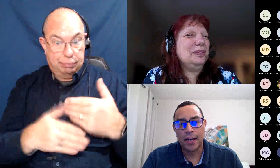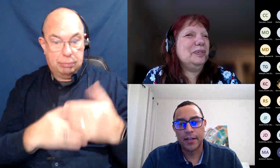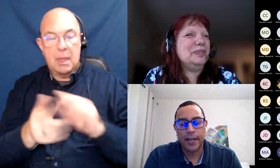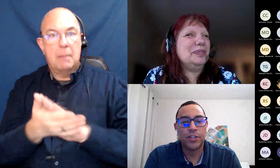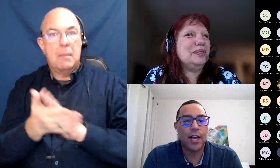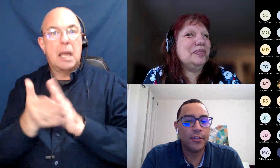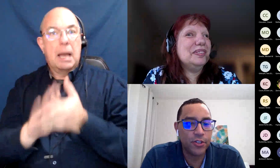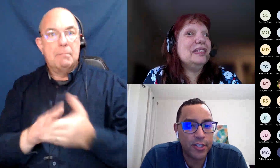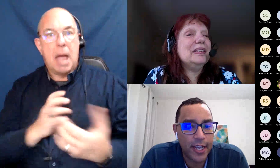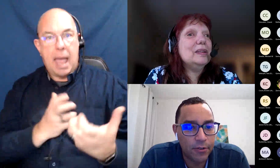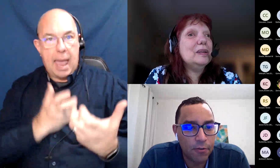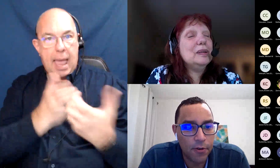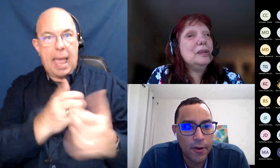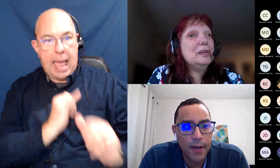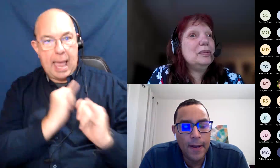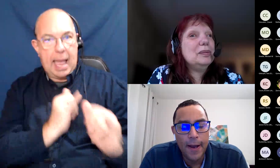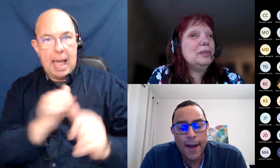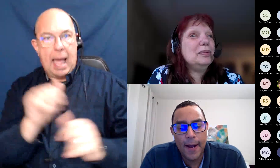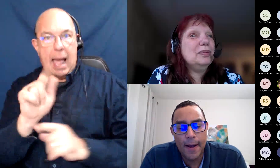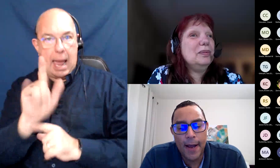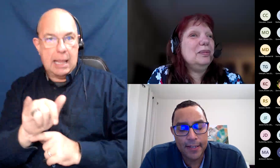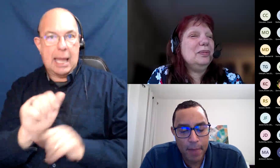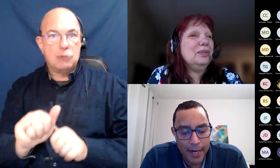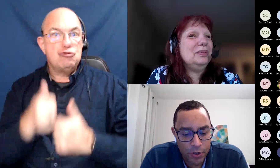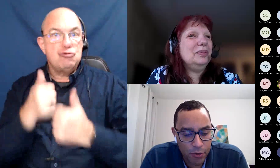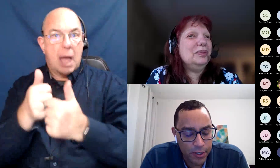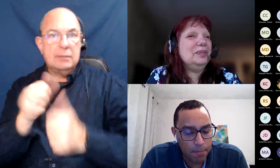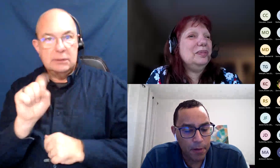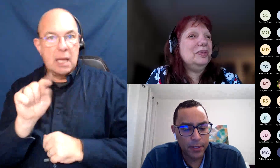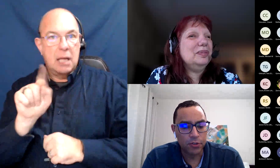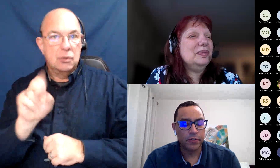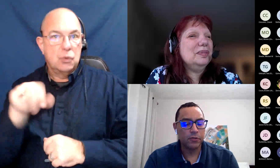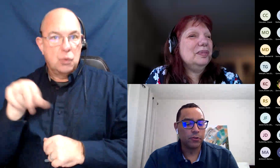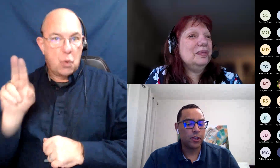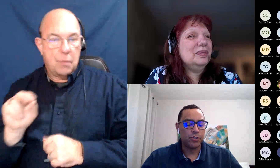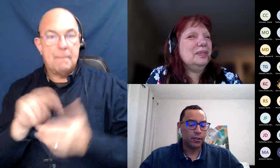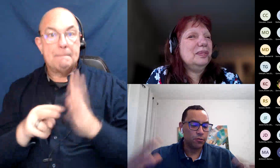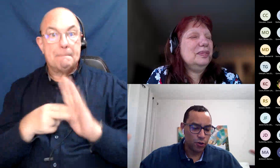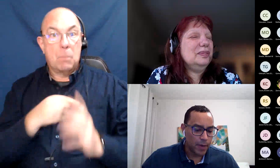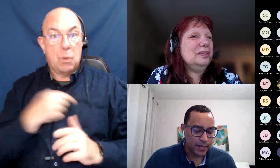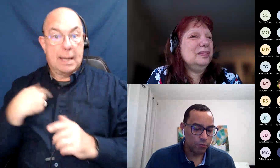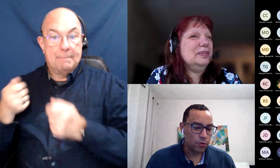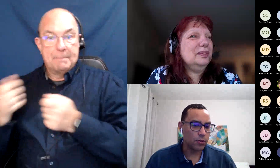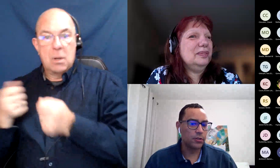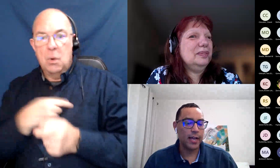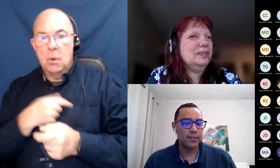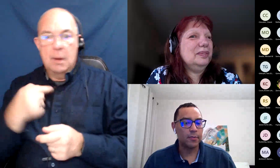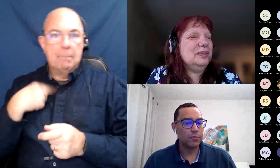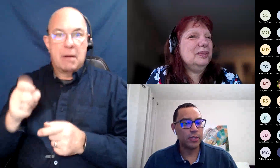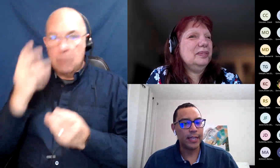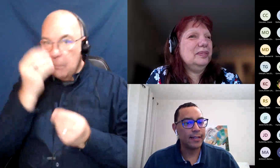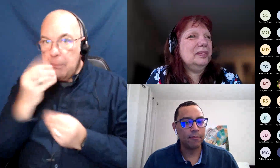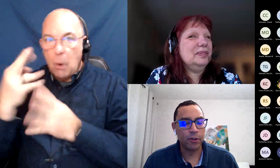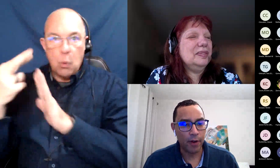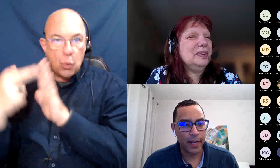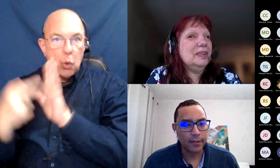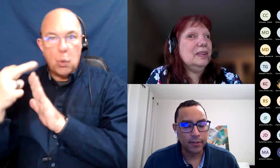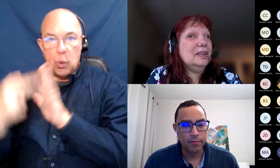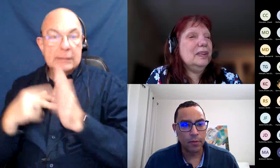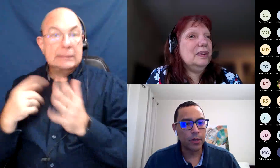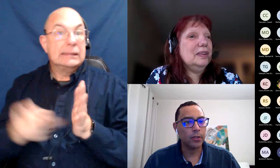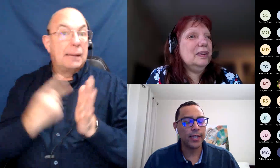an ally and challenge the status quo. As managers in the public service, we're subject to so many rules, and sometimes we take them